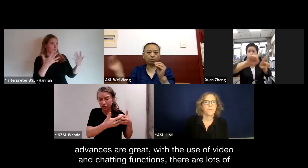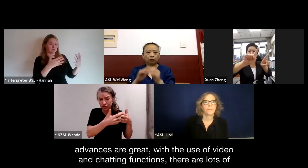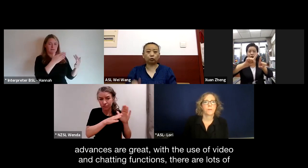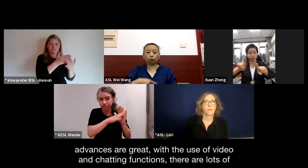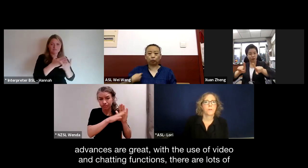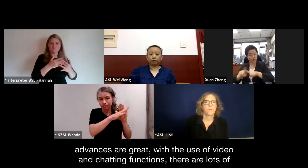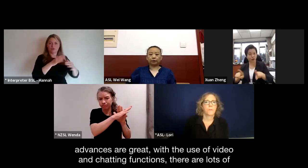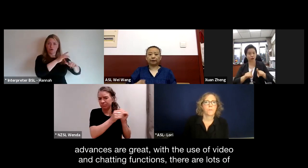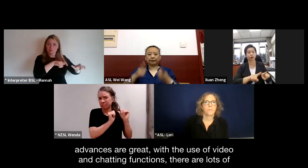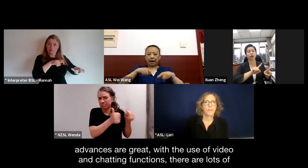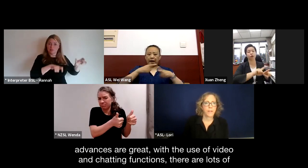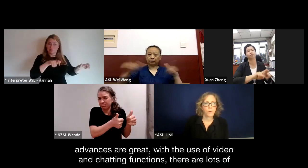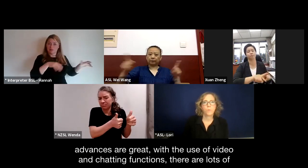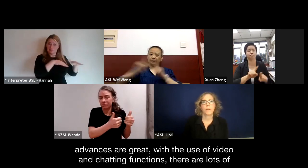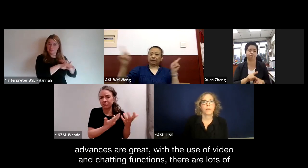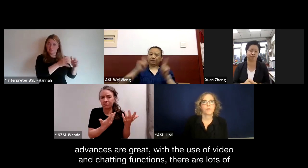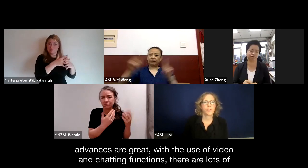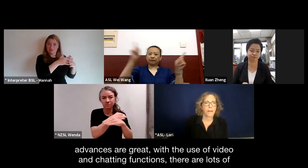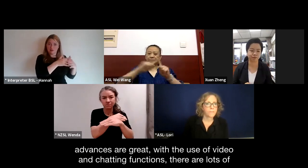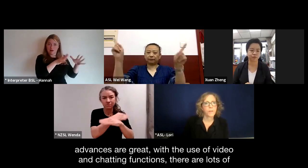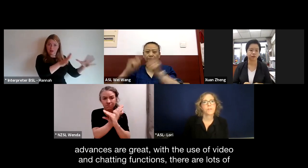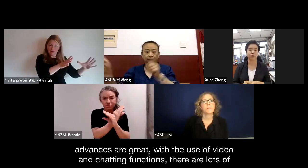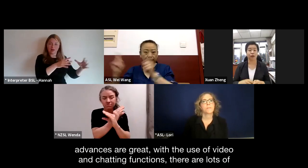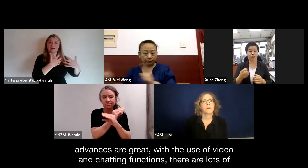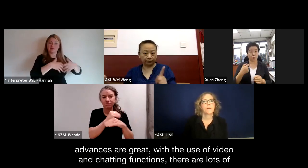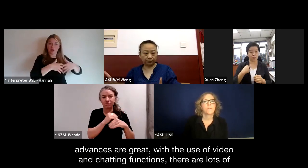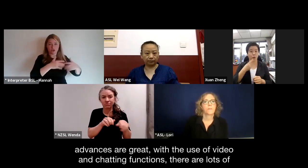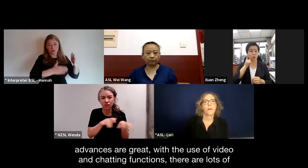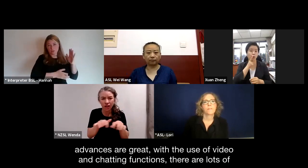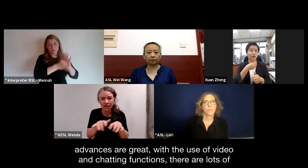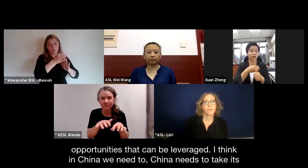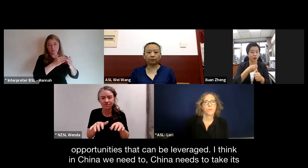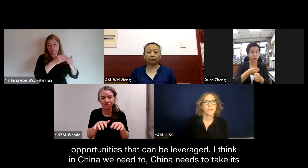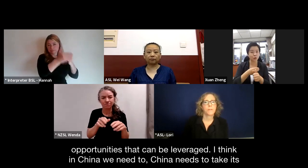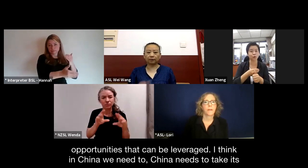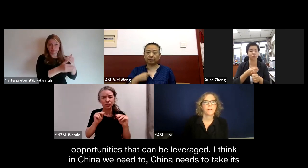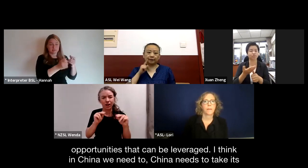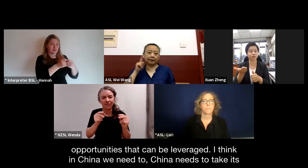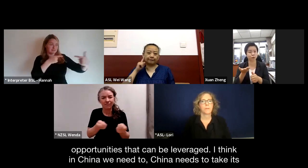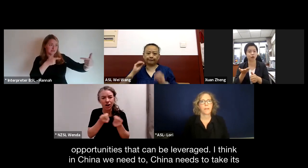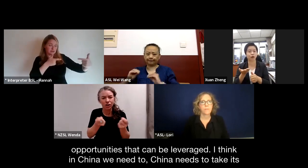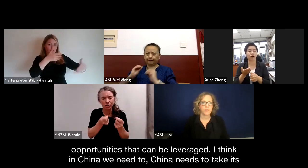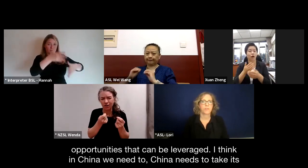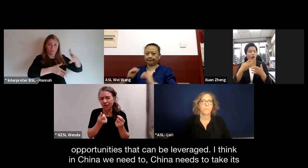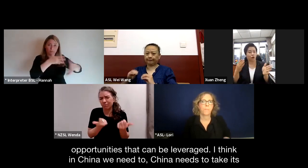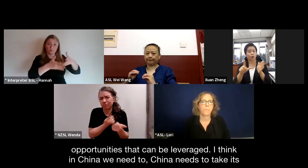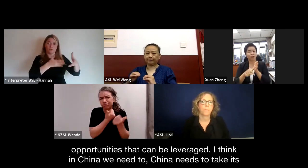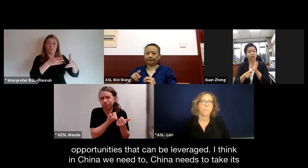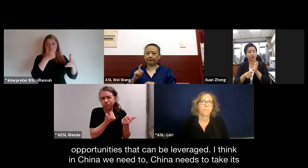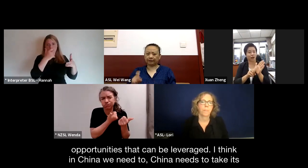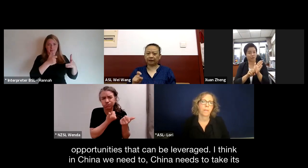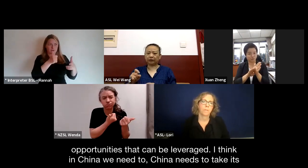use of video and chatting functions, there are lots of opportunities that can be leveraged.